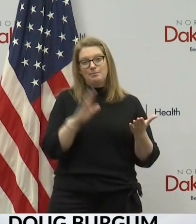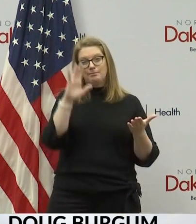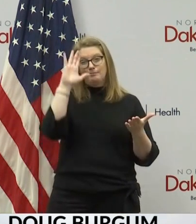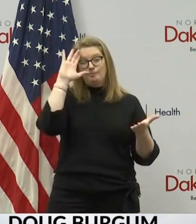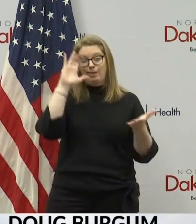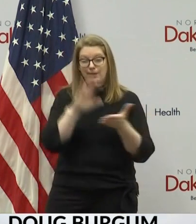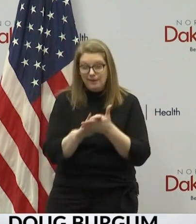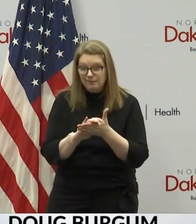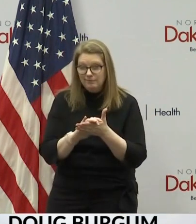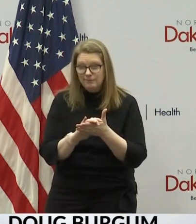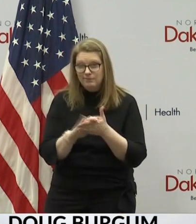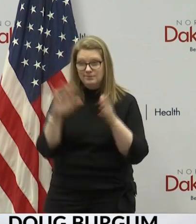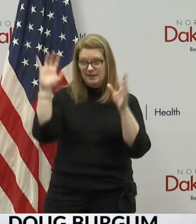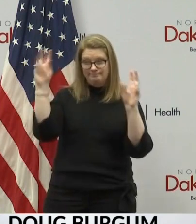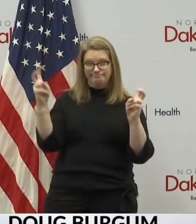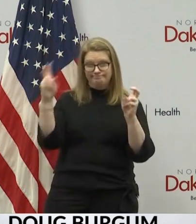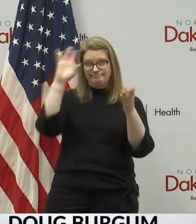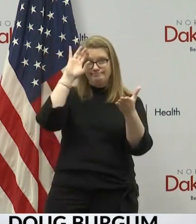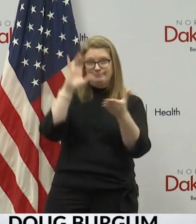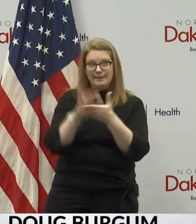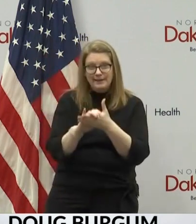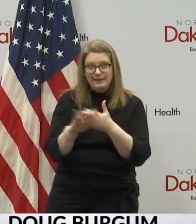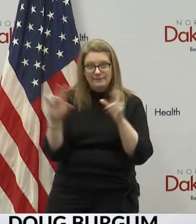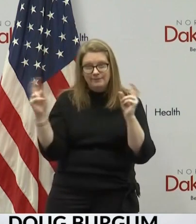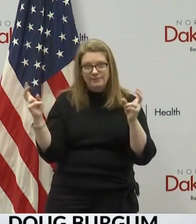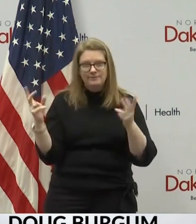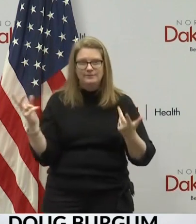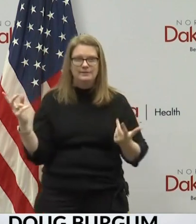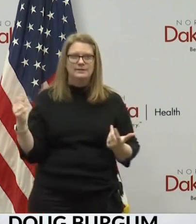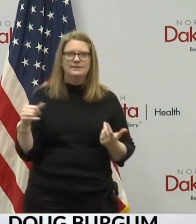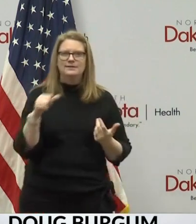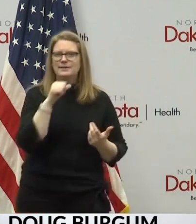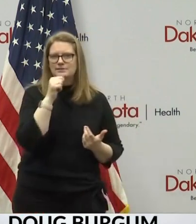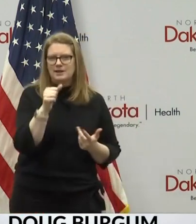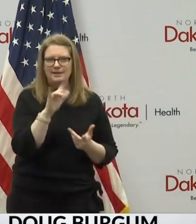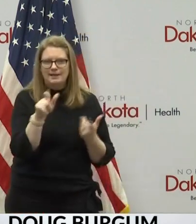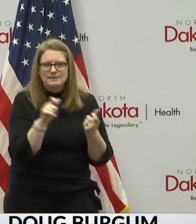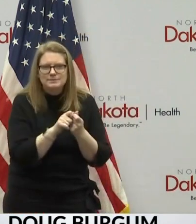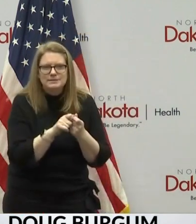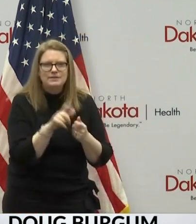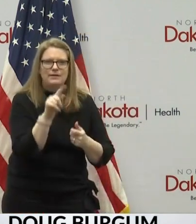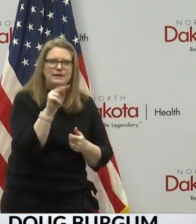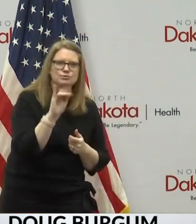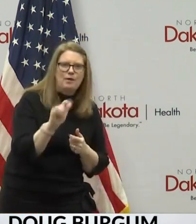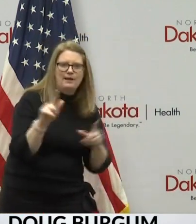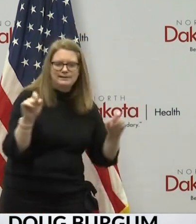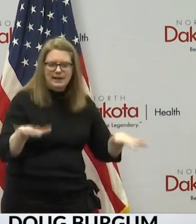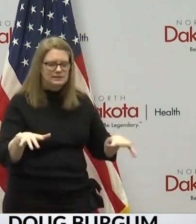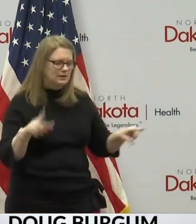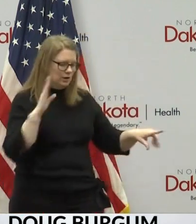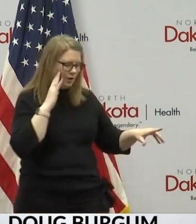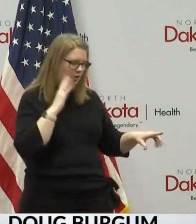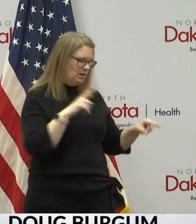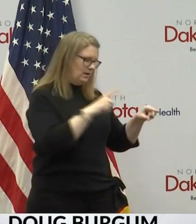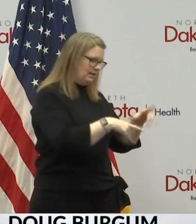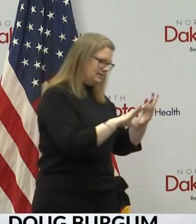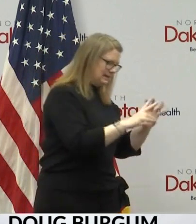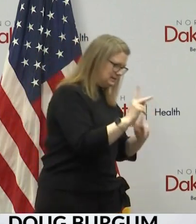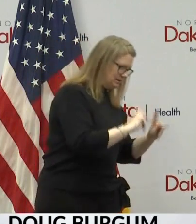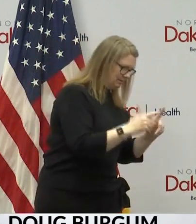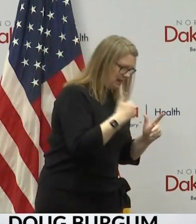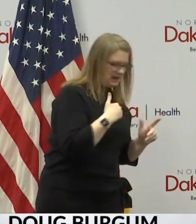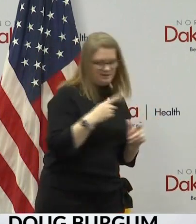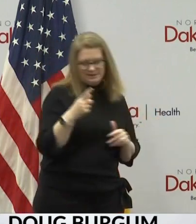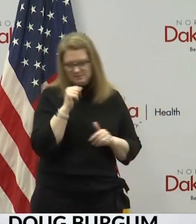belief because there's not a double-blind clinical trial. Here's the people that got it, and here's that didn't, and they got it on the same day and the same rate of